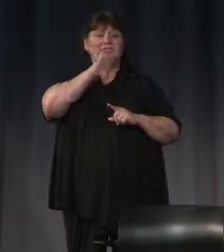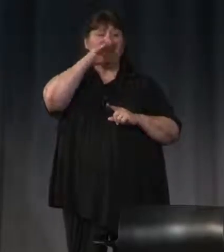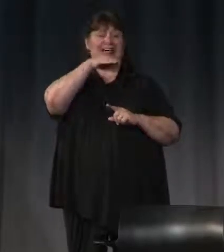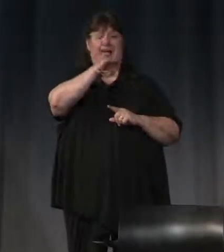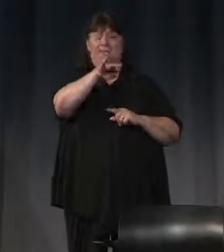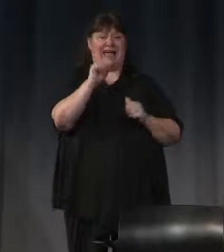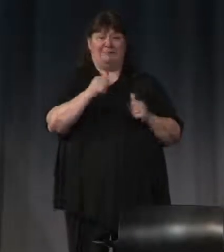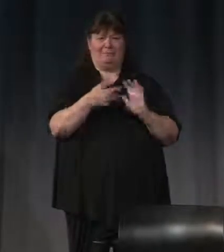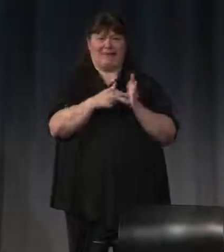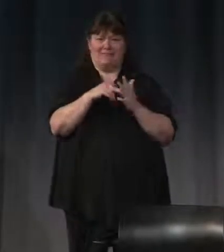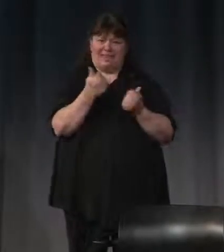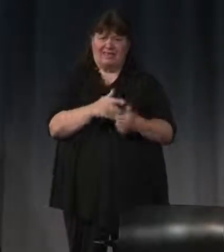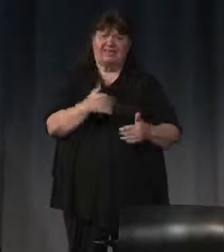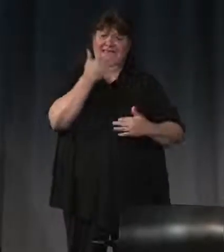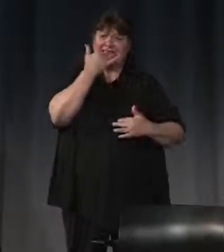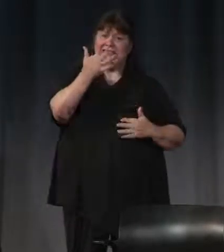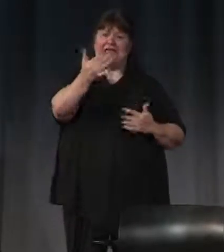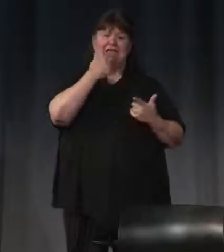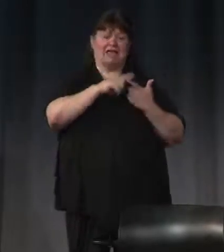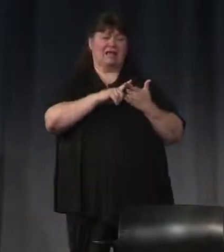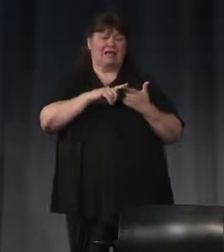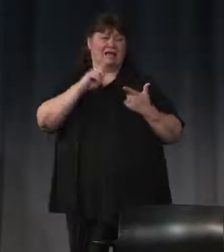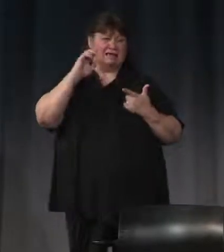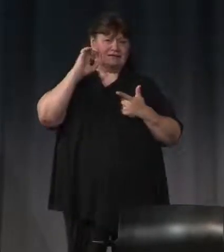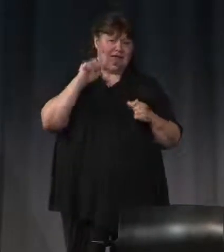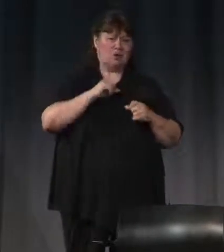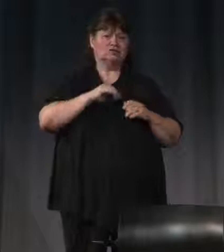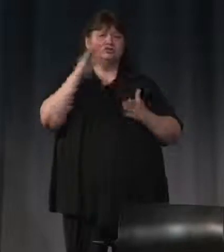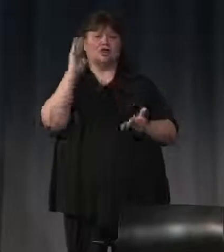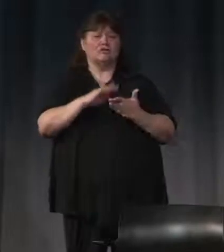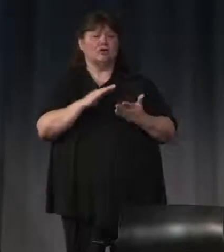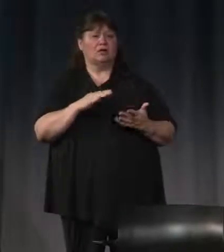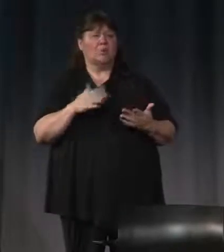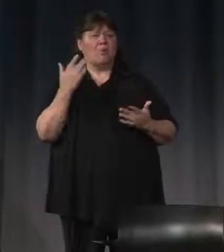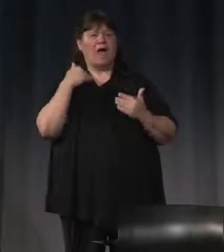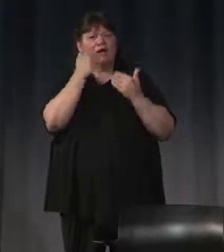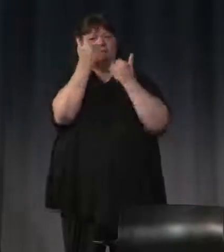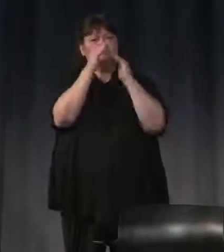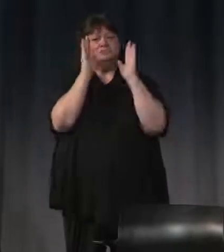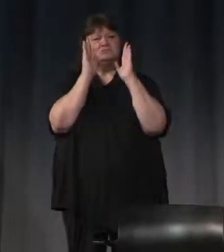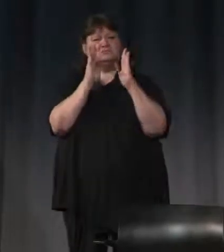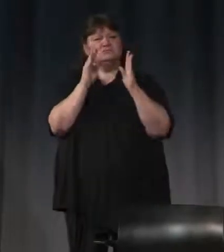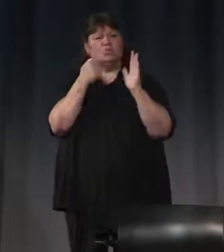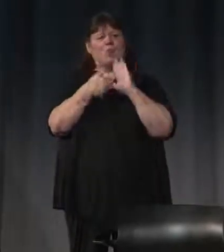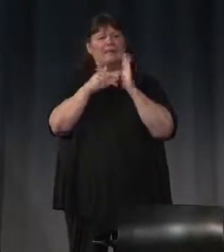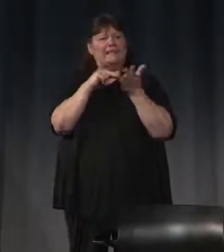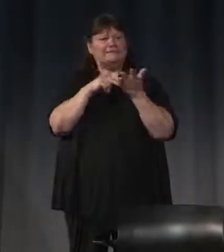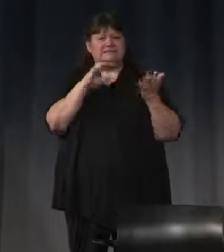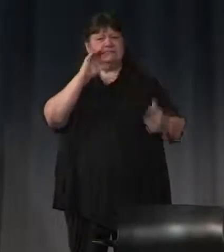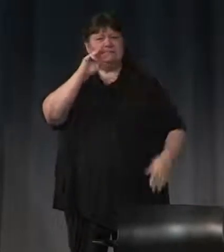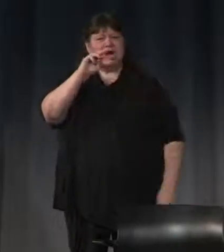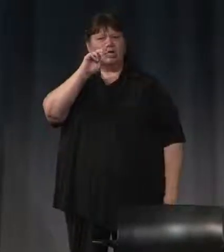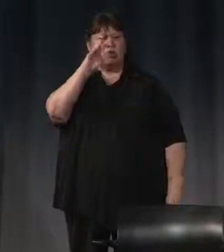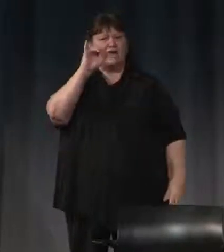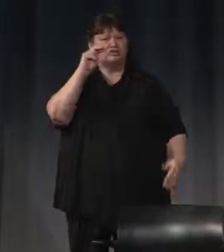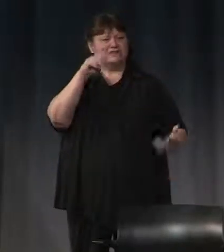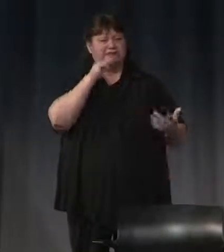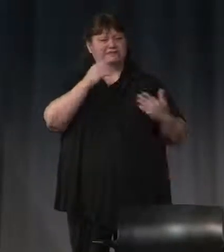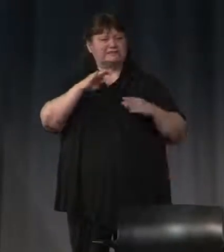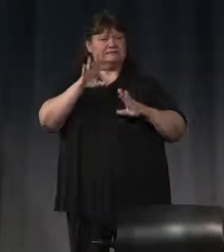can be anything. If it can be singing, it can be any kind of inflection. Why have a really restrictive narrow zone of what counts as